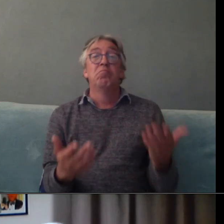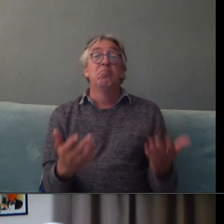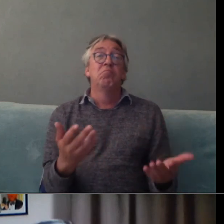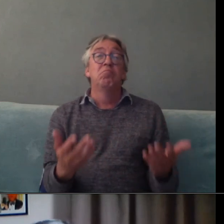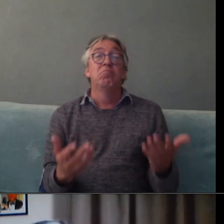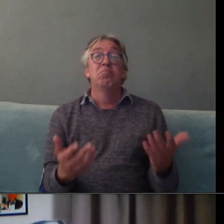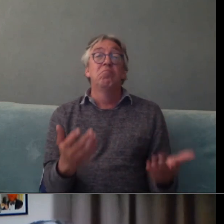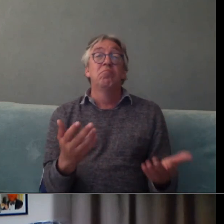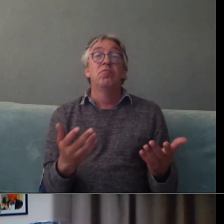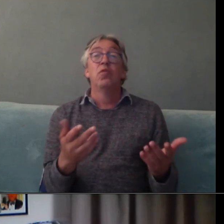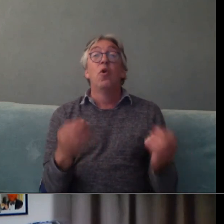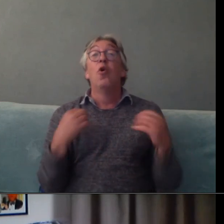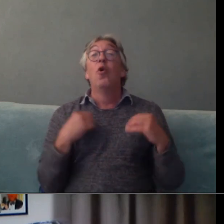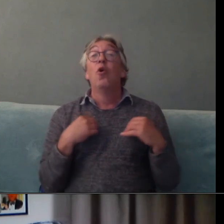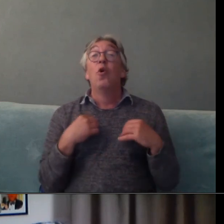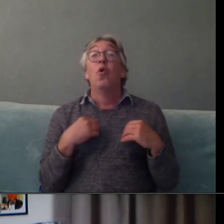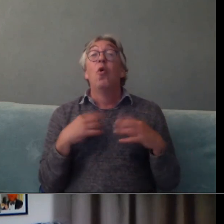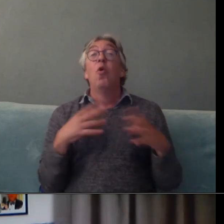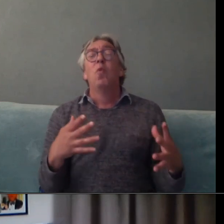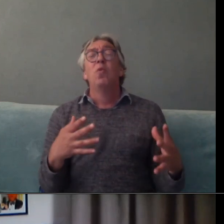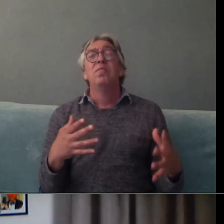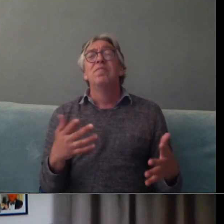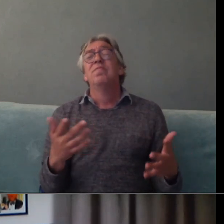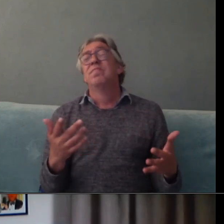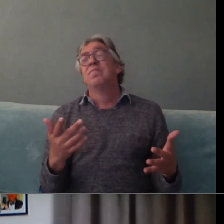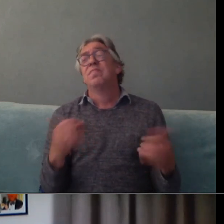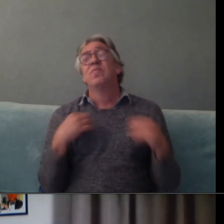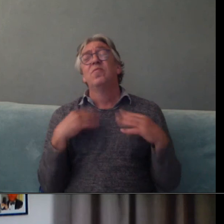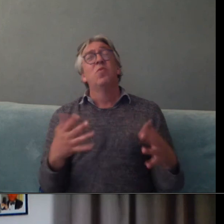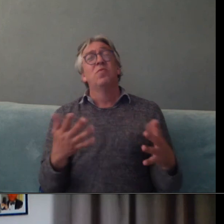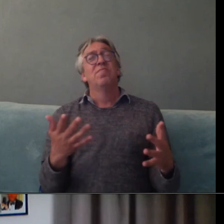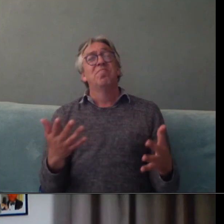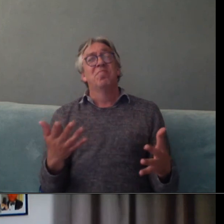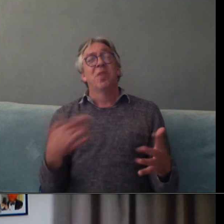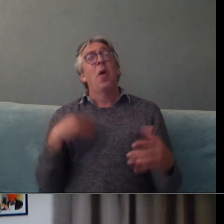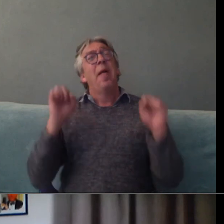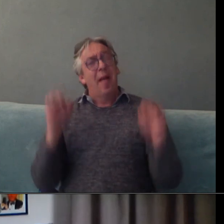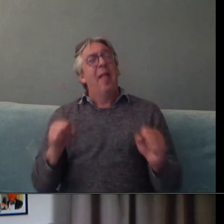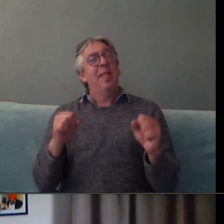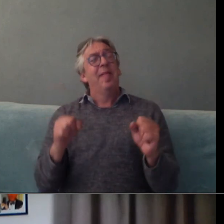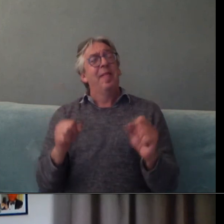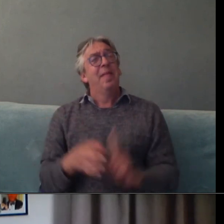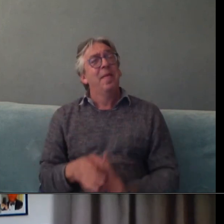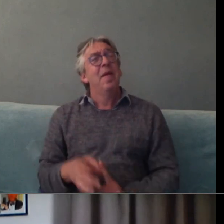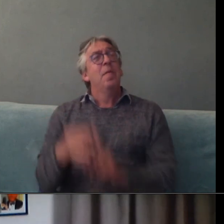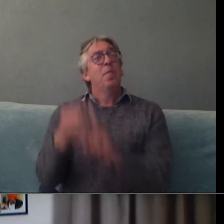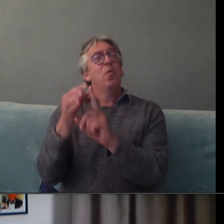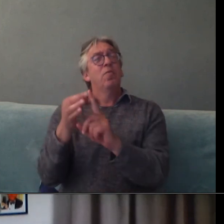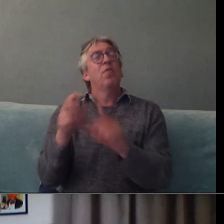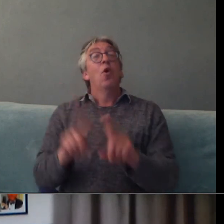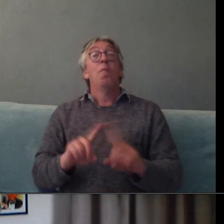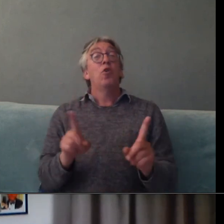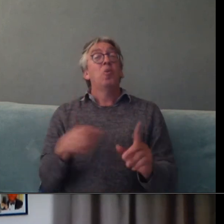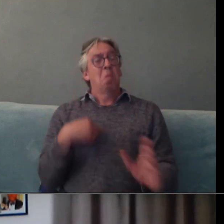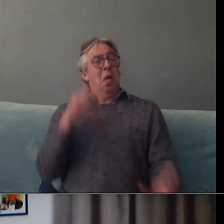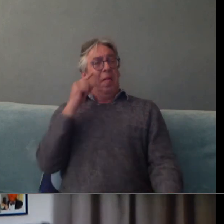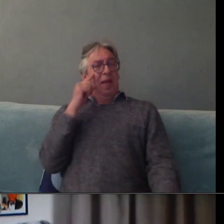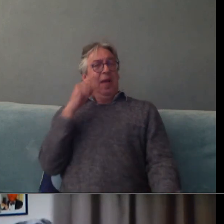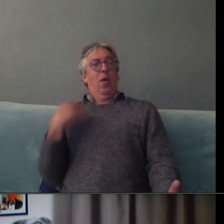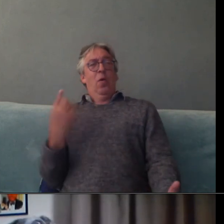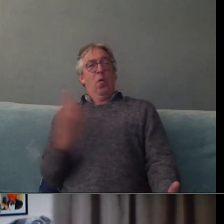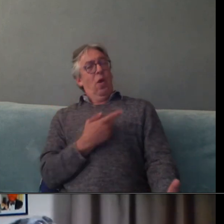Of course, there is room for improvement, but overall, there is a holistic approach regarding